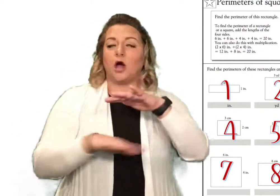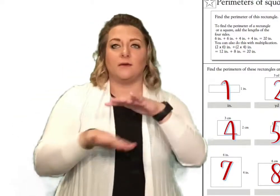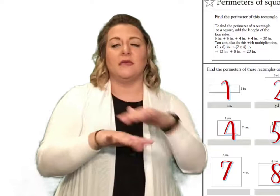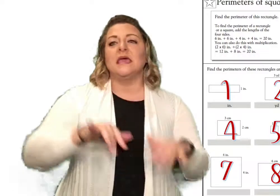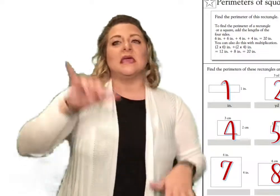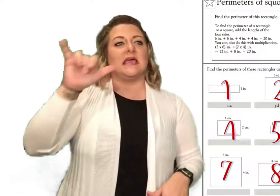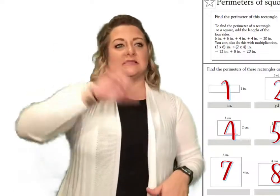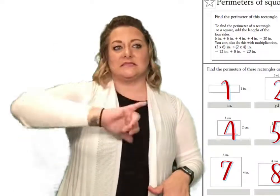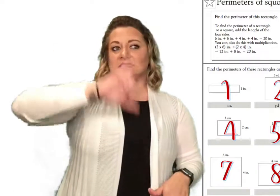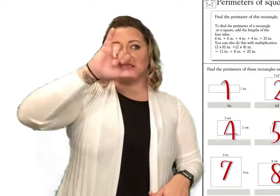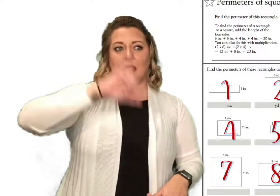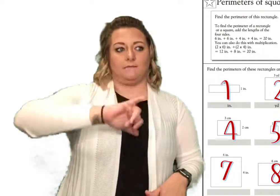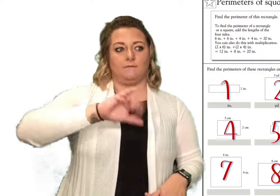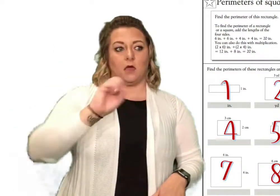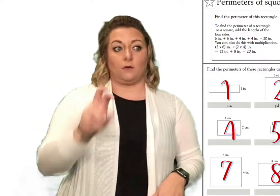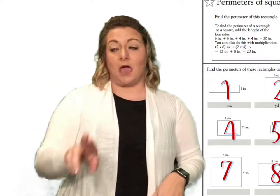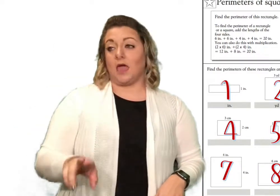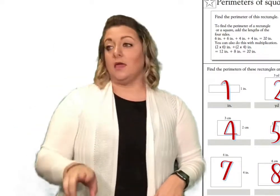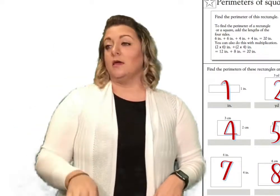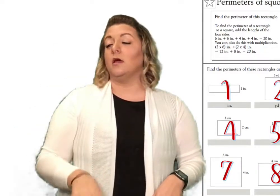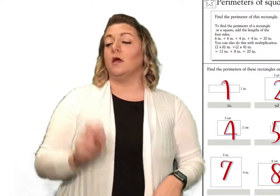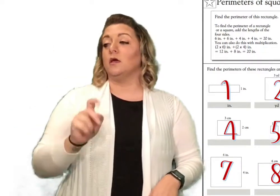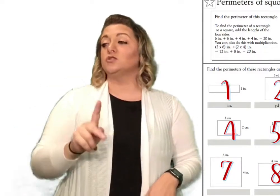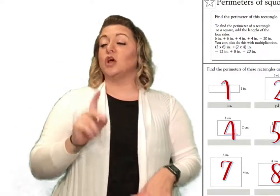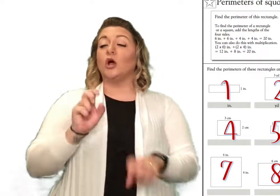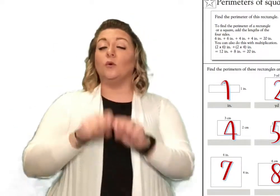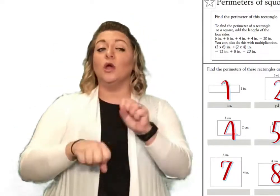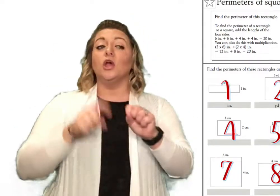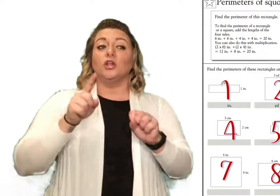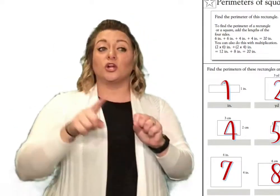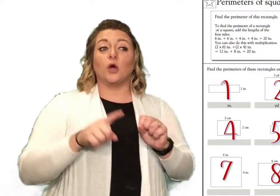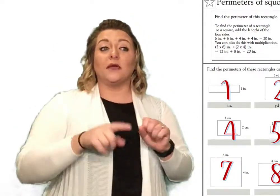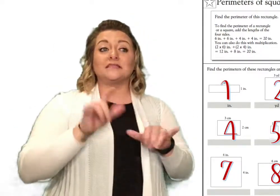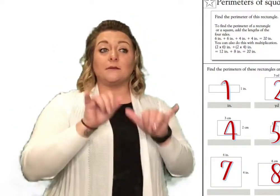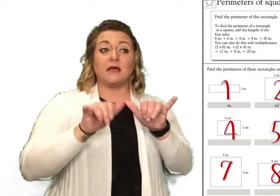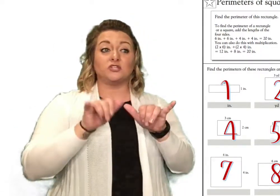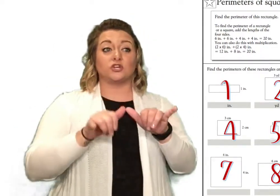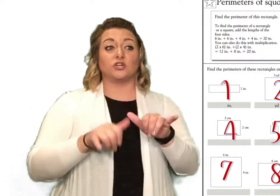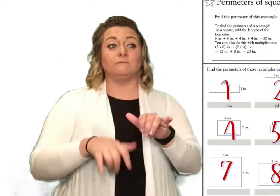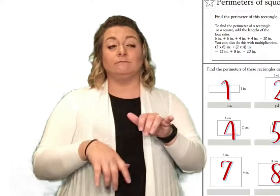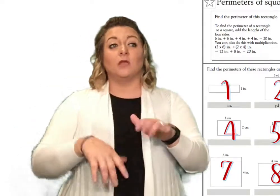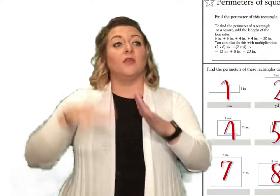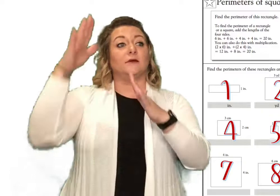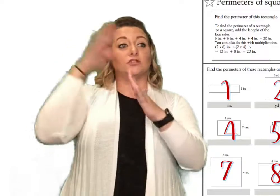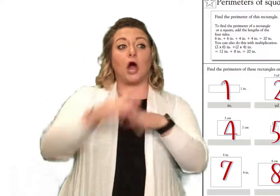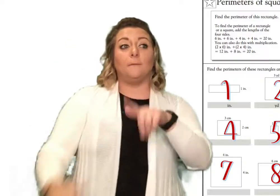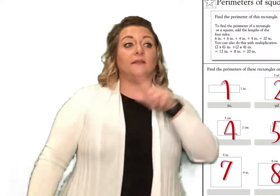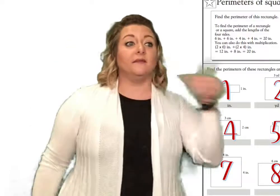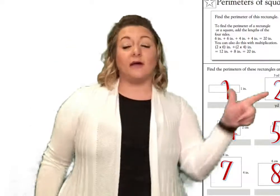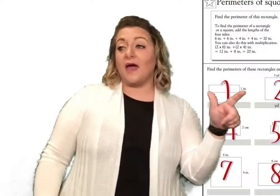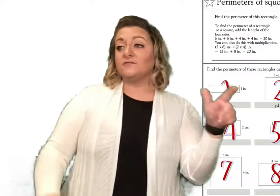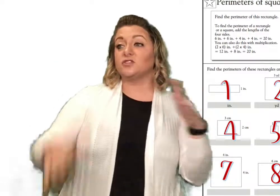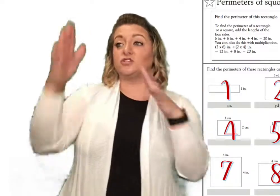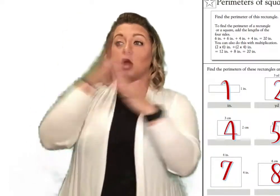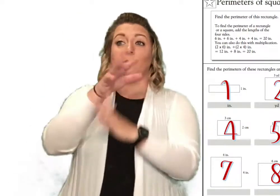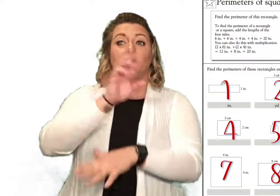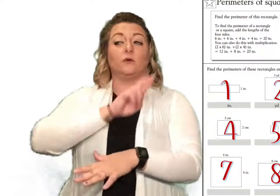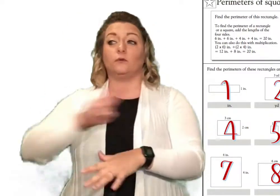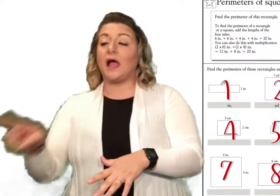bottom, it's the same, okay? So you're going to measure the top and the left, the top and the right,